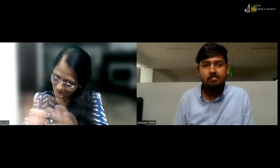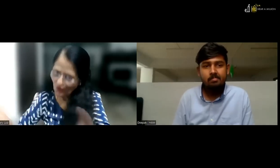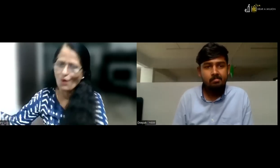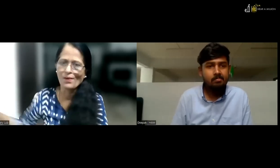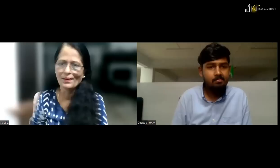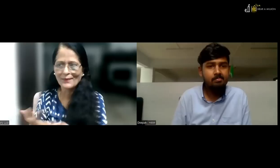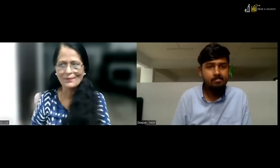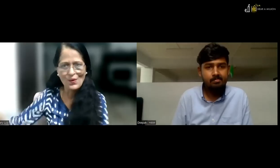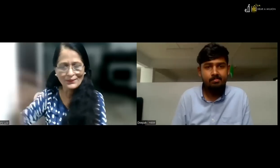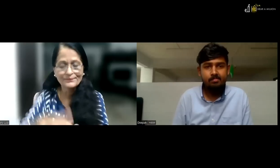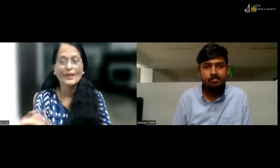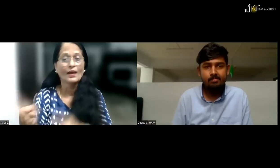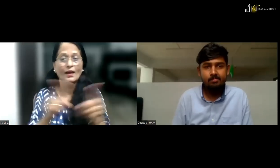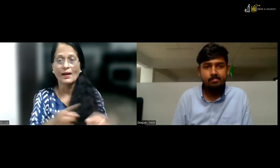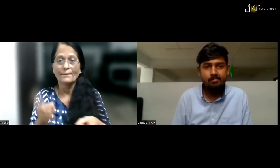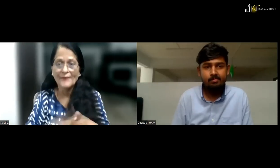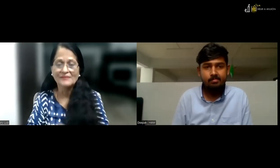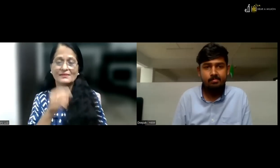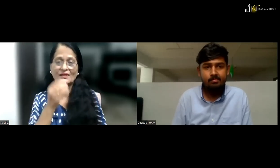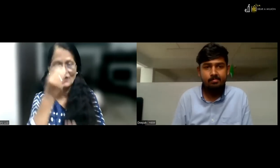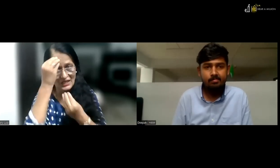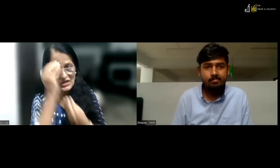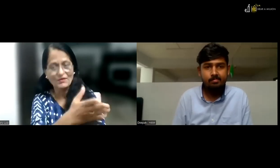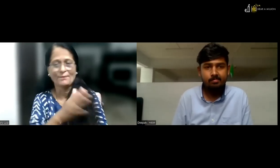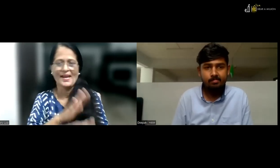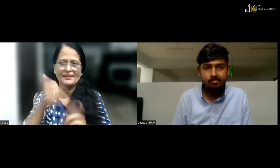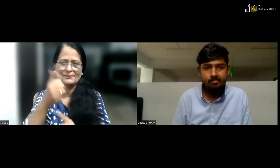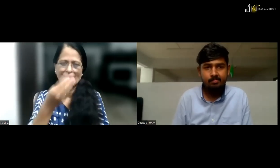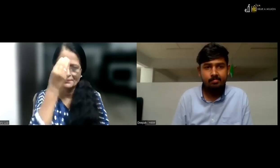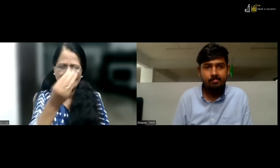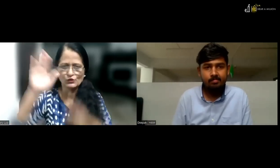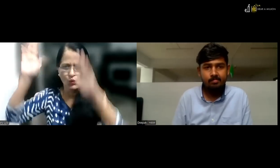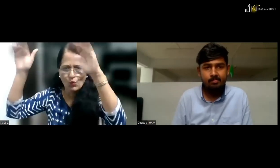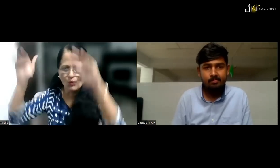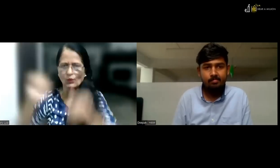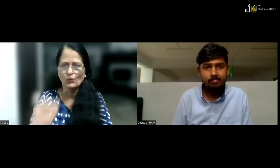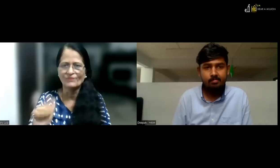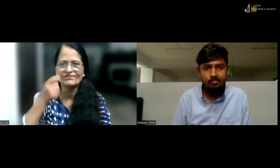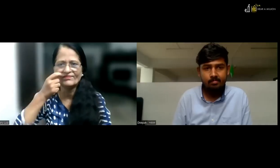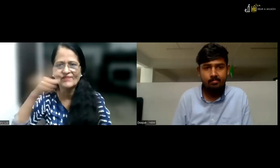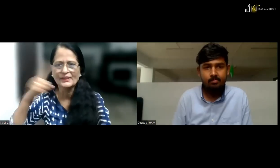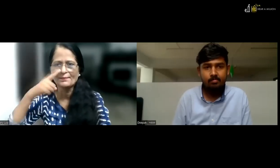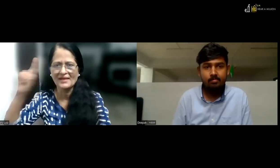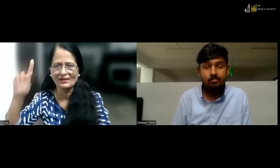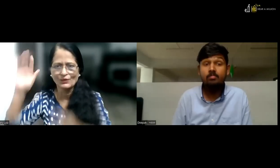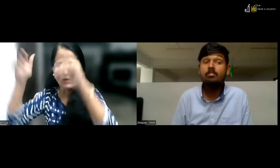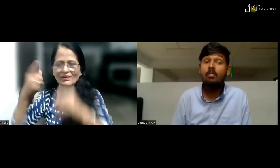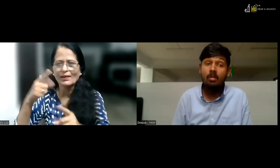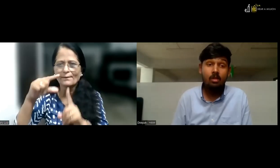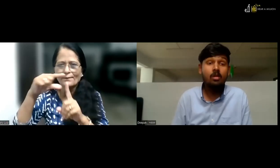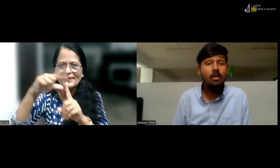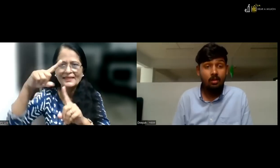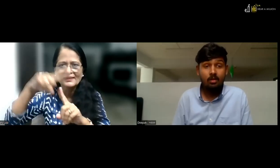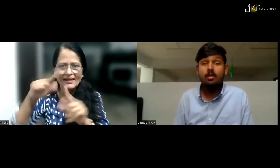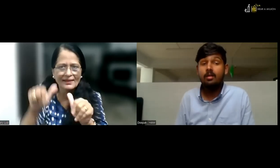like every student can sign this form, and they share this with us. So this is how NAD raised the awareness,